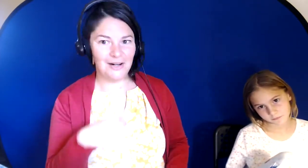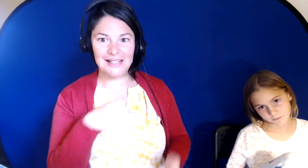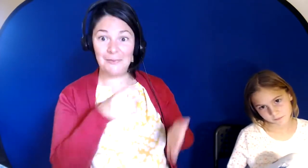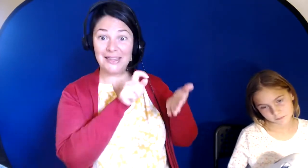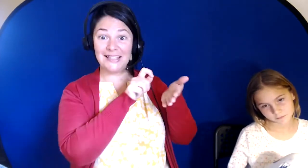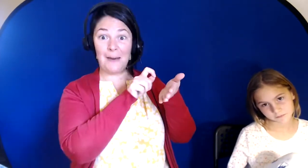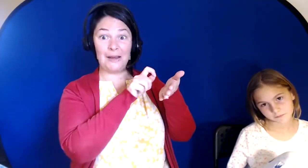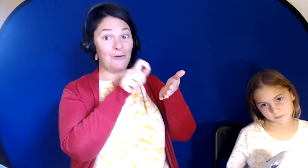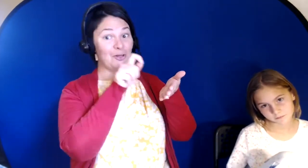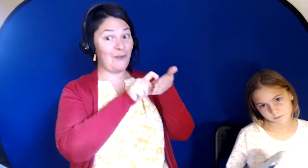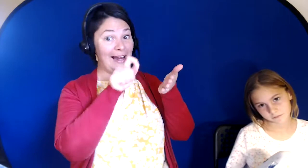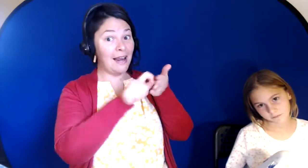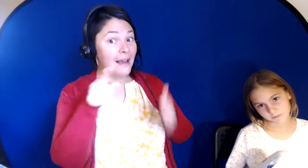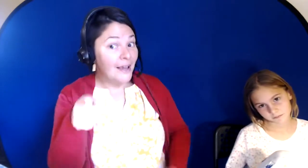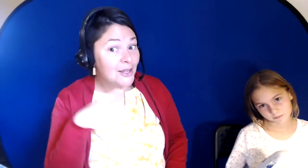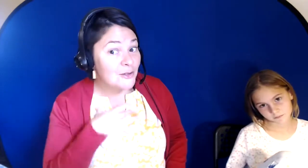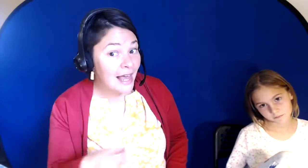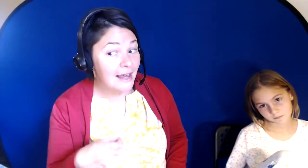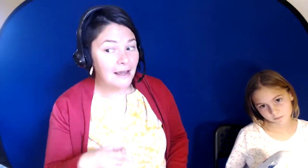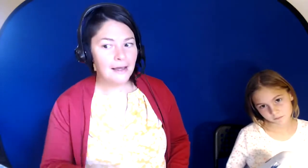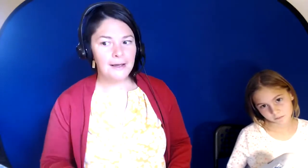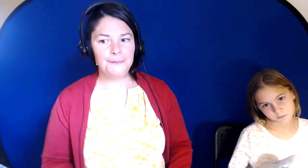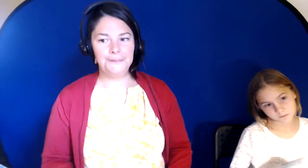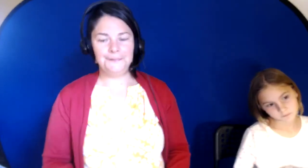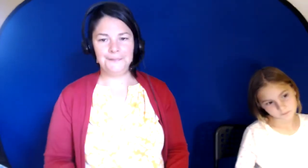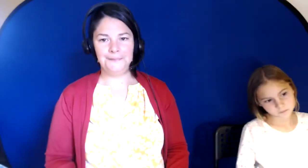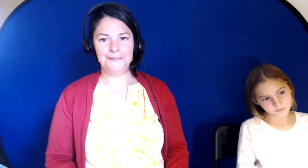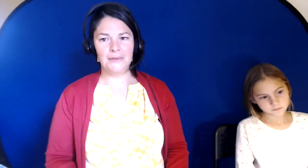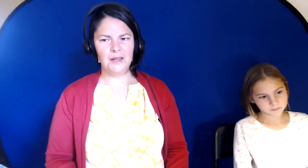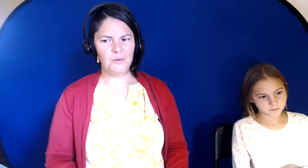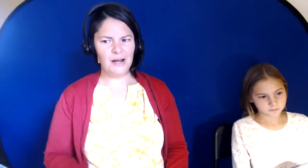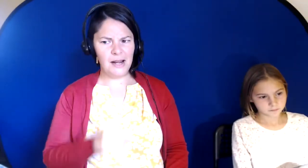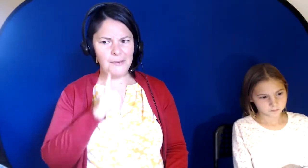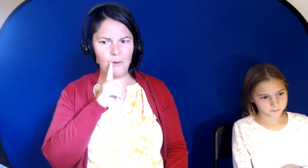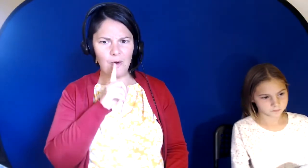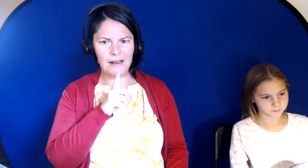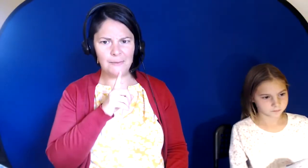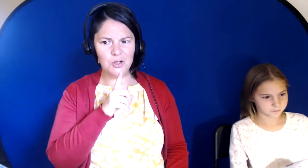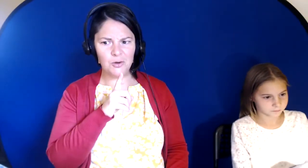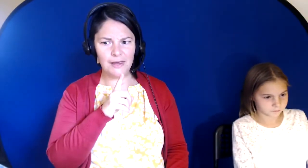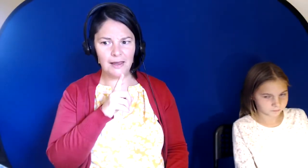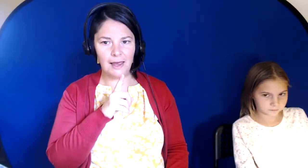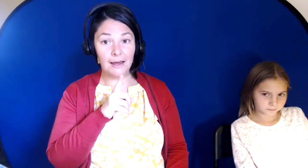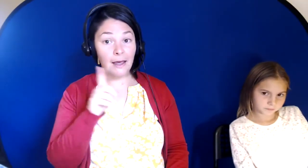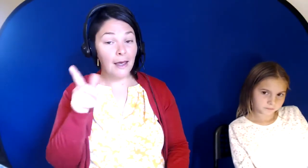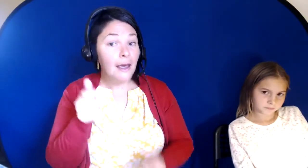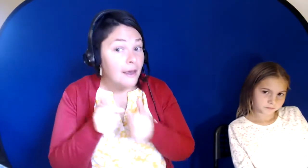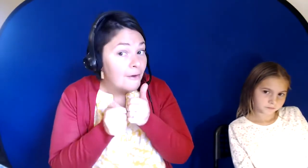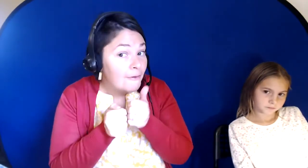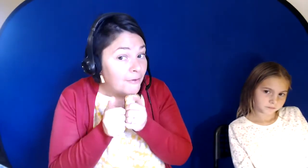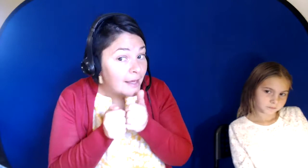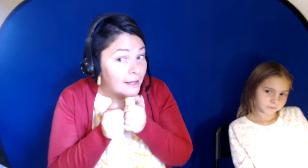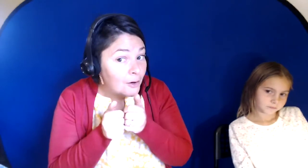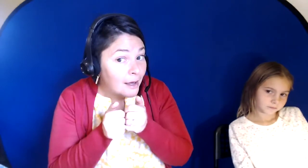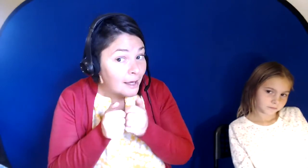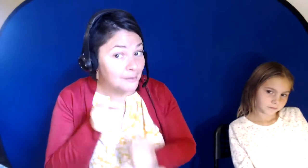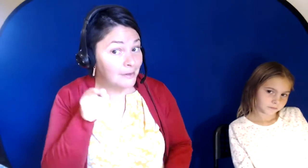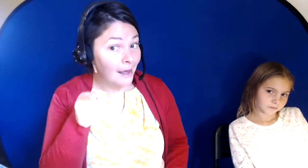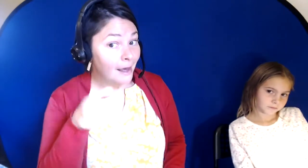put the topic first. Writing? You like? What about one I'm sure they'll like? Video games.